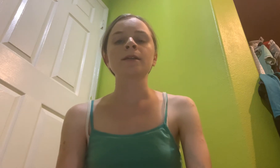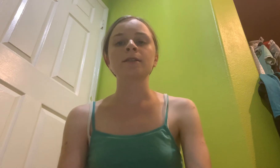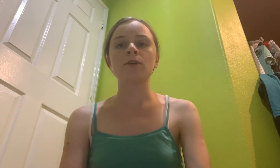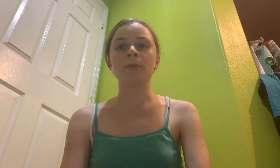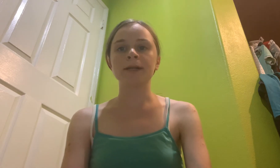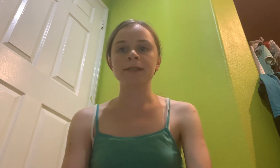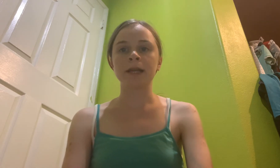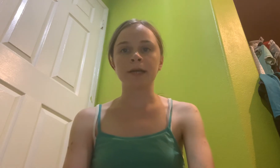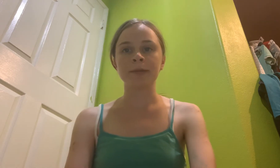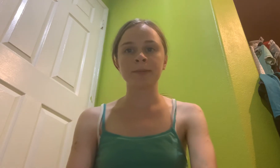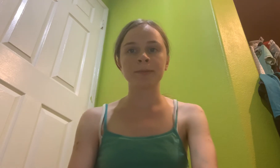So buzzed hair.